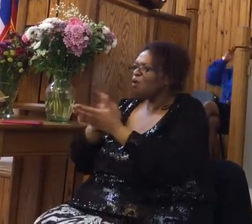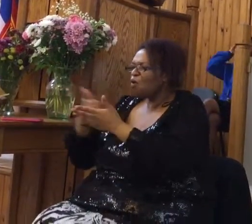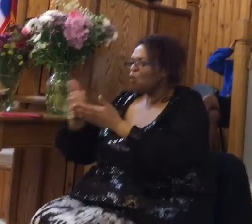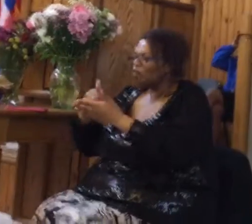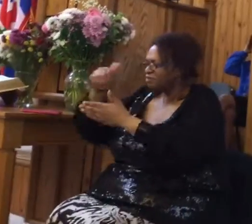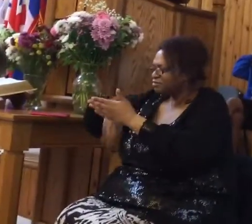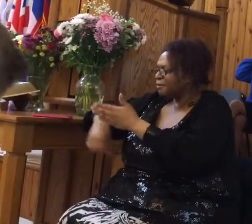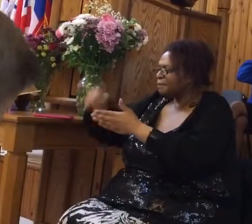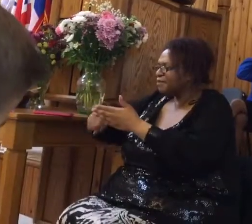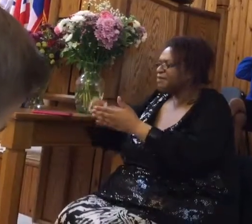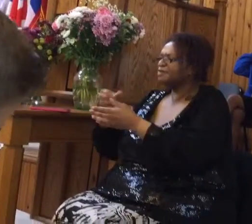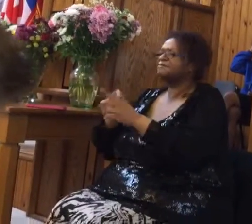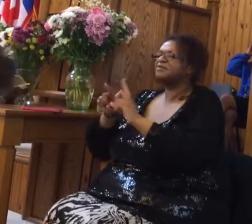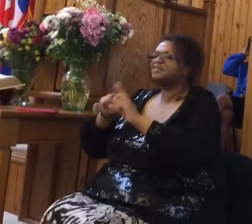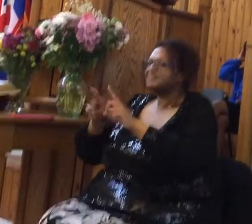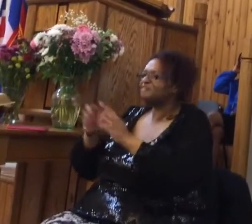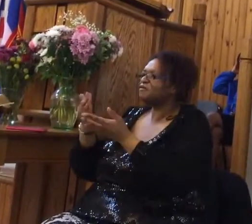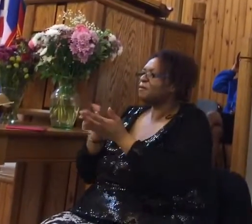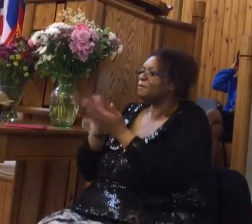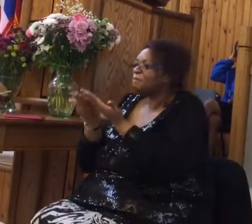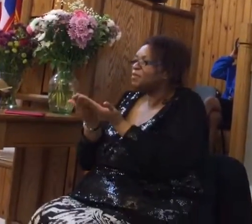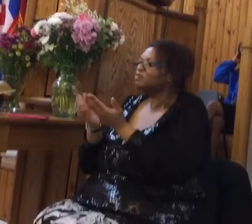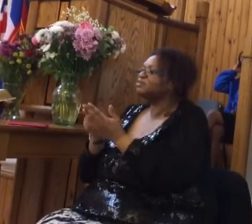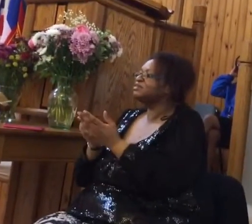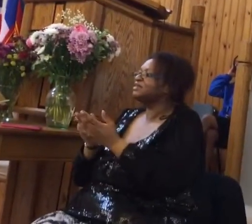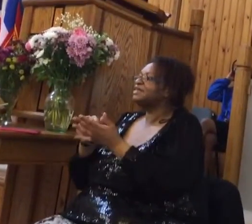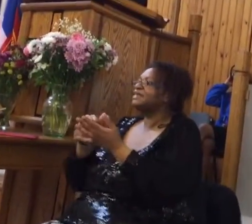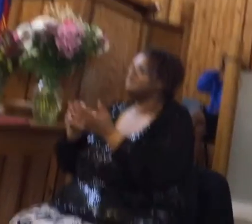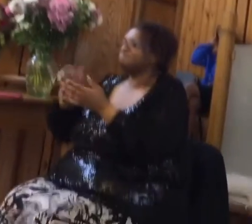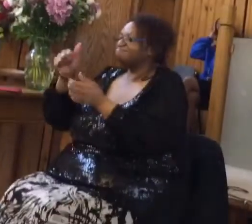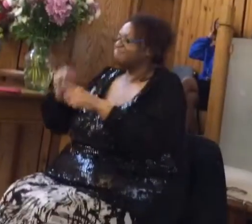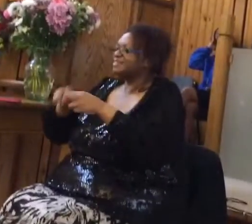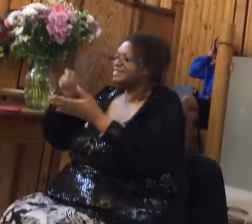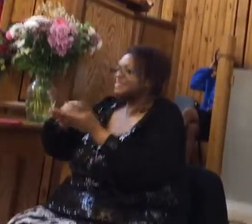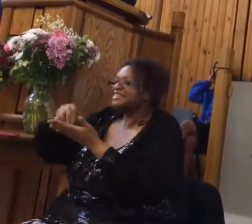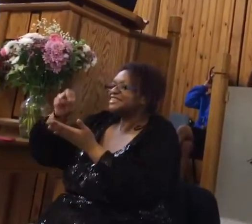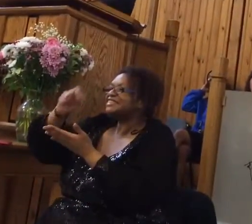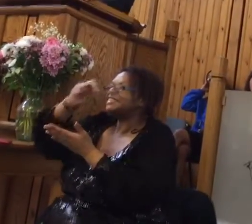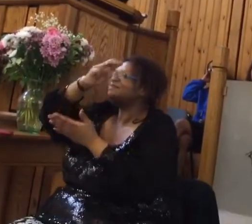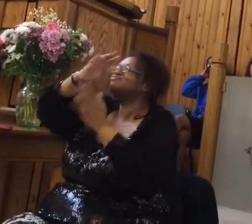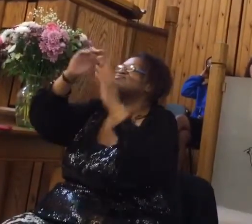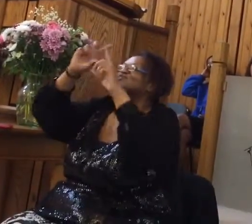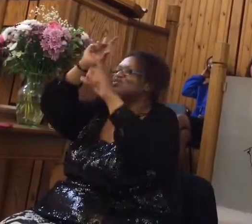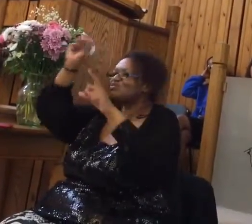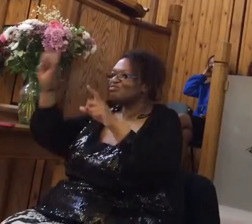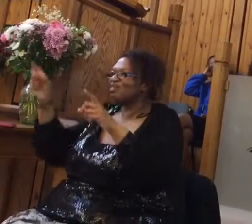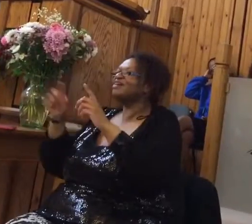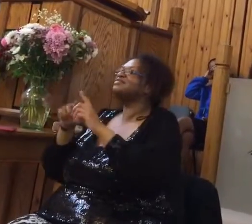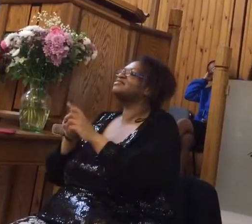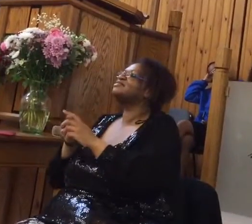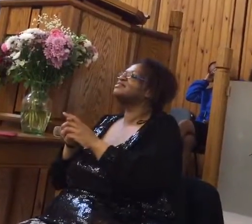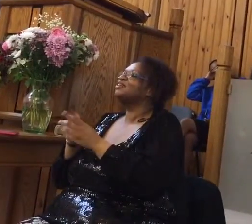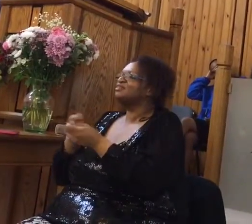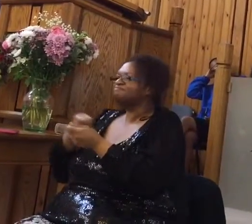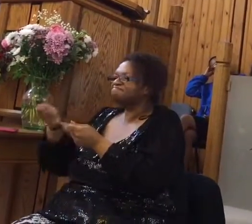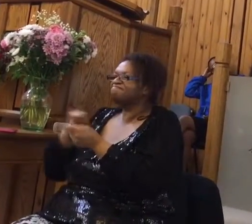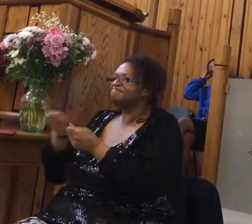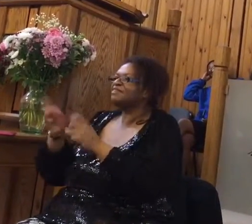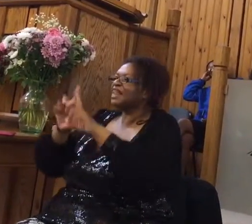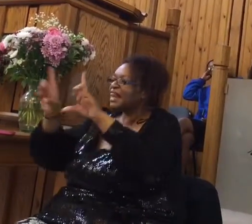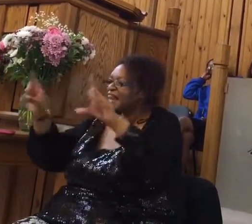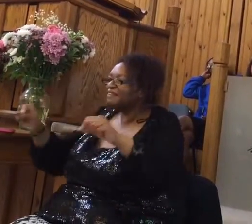You can give out Great Controversy books. You can give out Steps to Christ books. You can give out Glow tracks. You can give